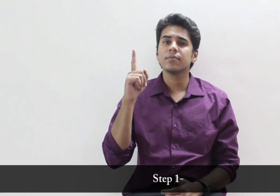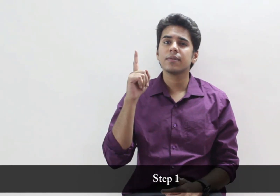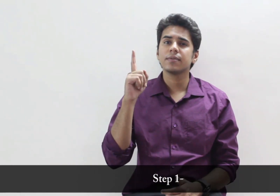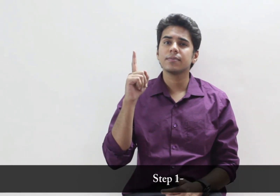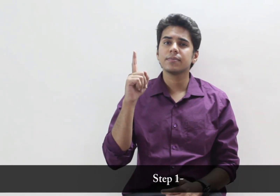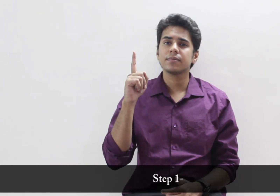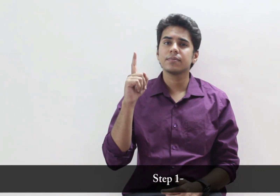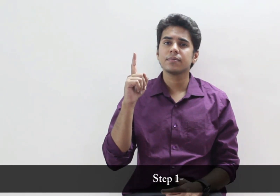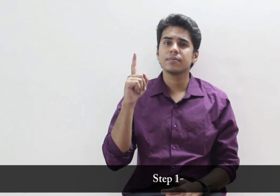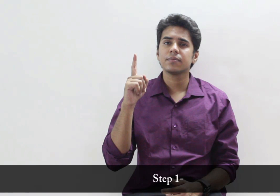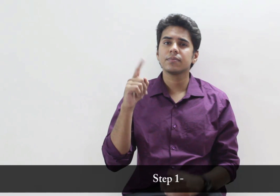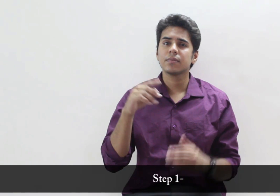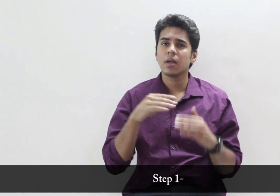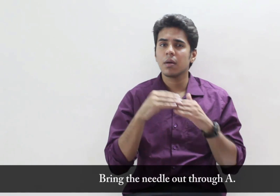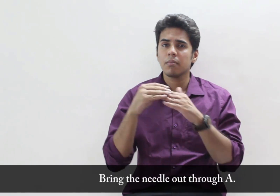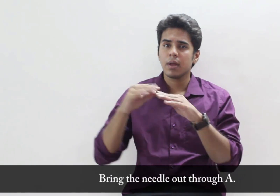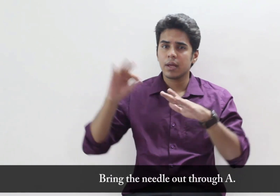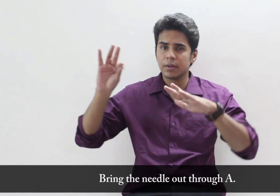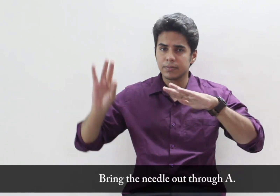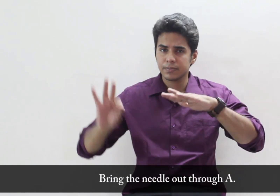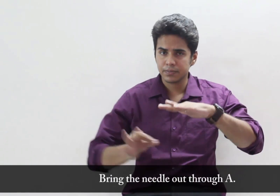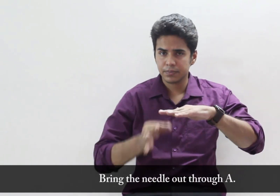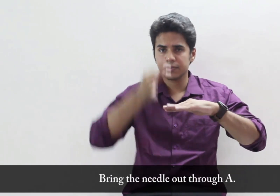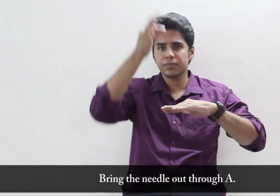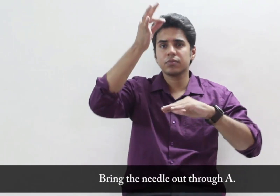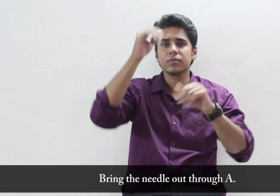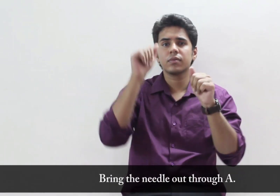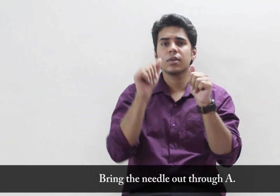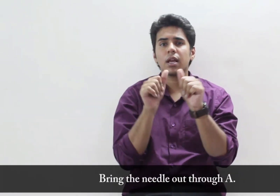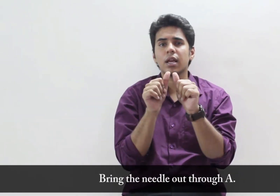Step 1. Bring the needle out through A.